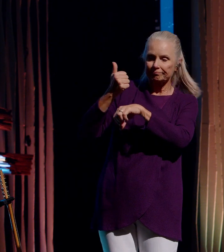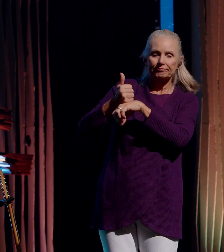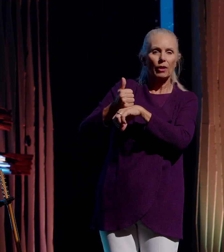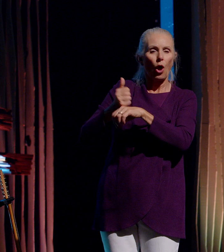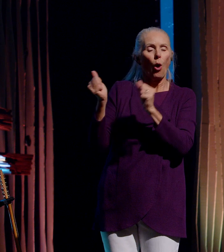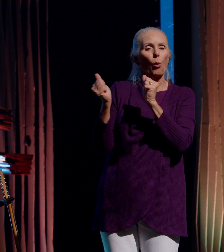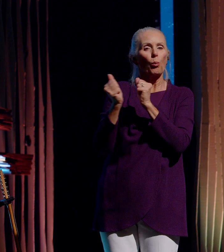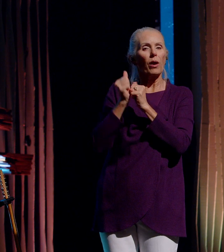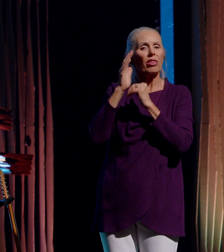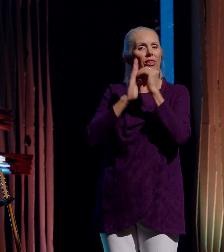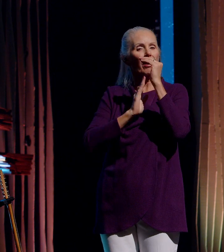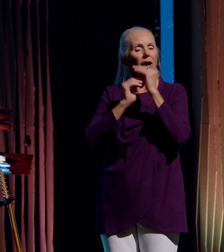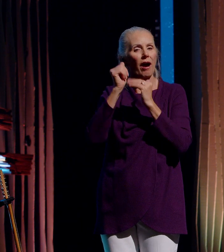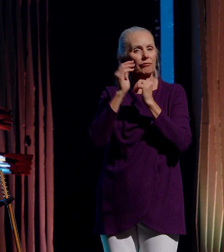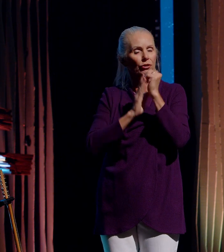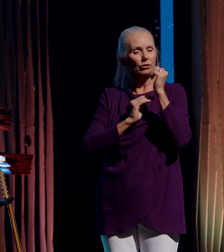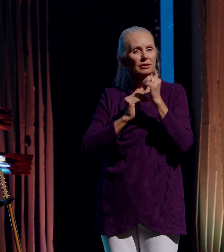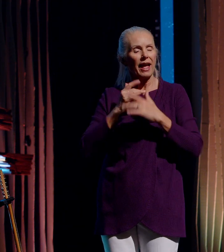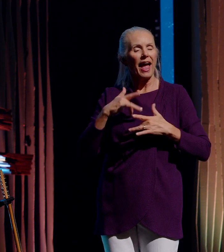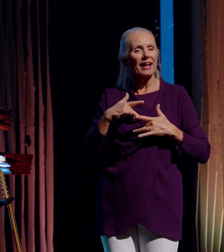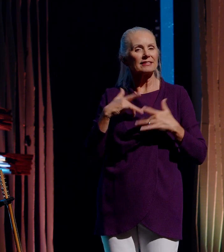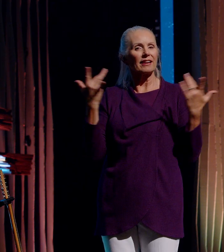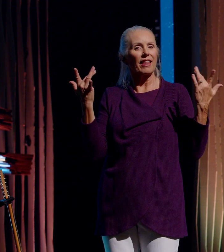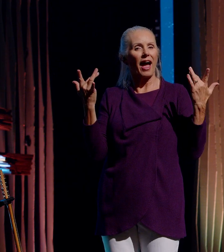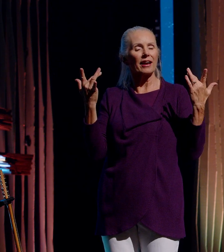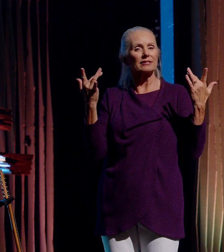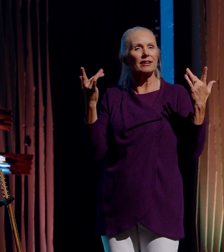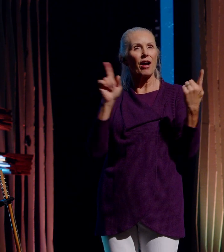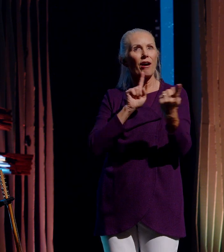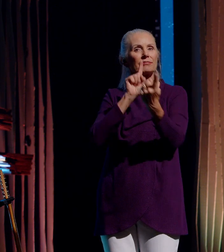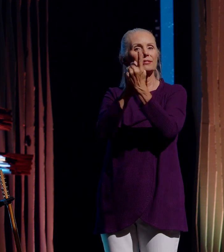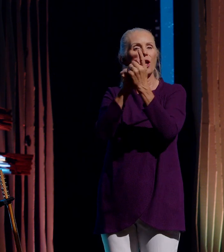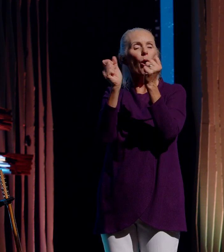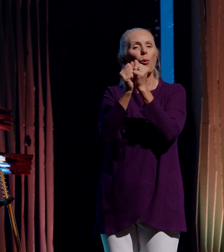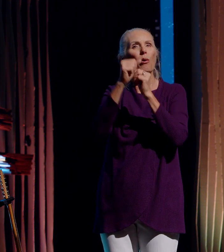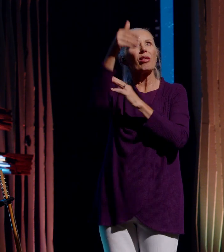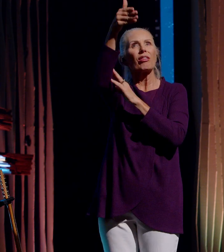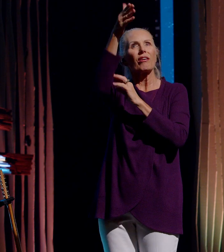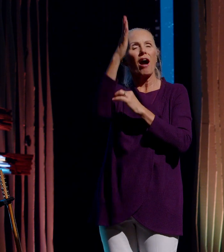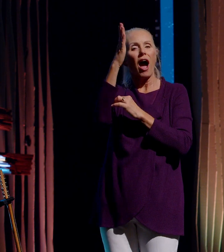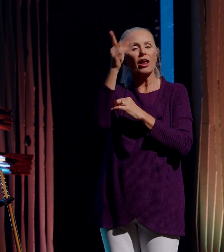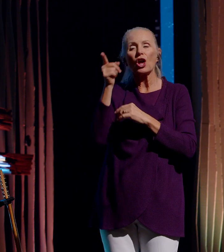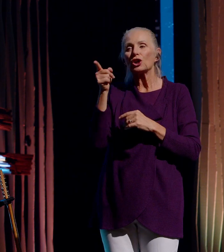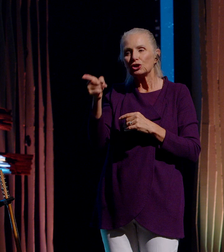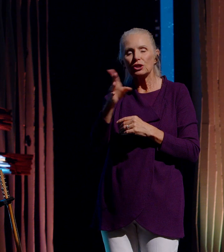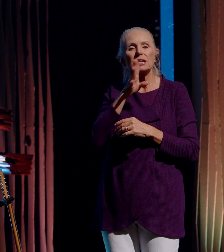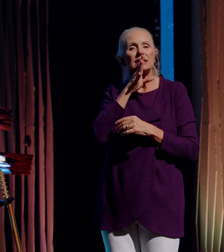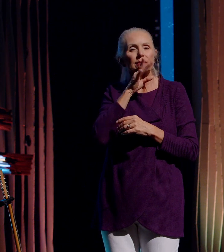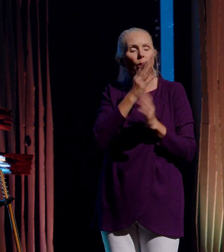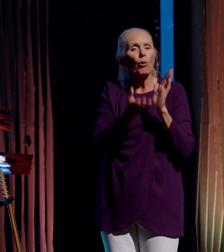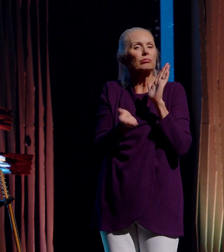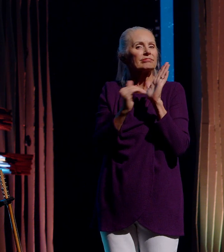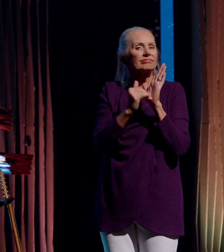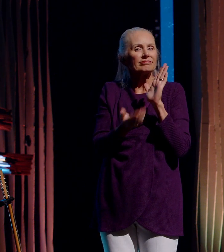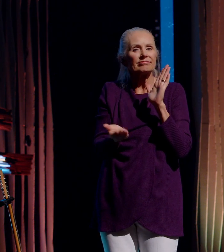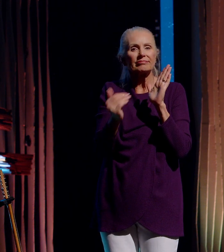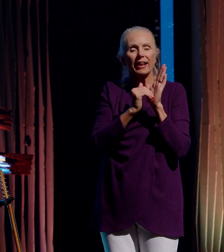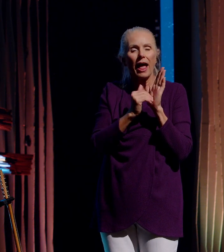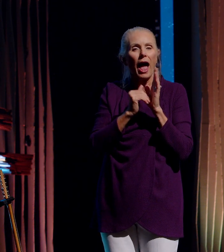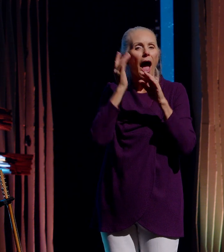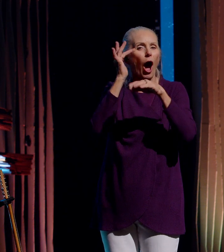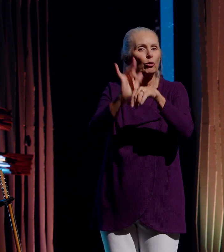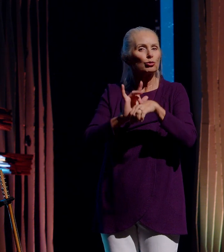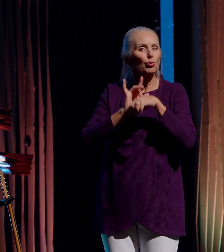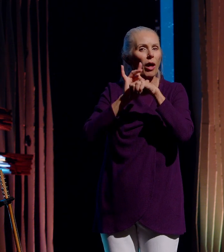and delight on the glorious perfections of Jehovah, her covenant God. She spoke repeatedly of the pleasure she took in dwelling